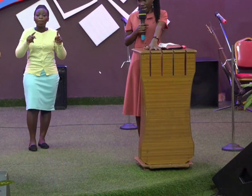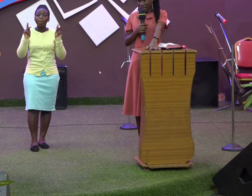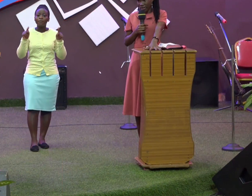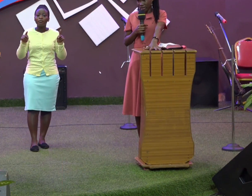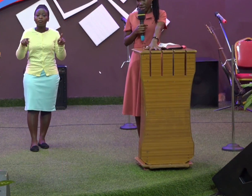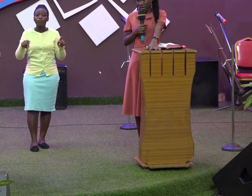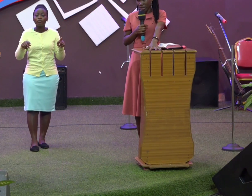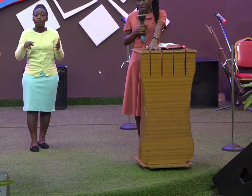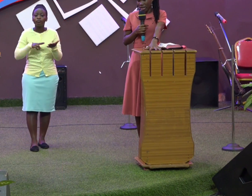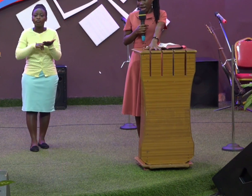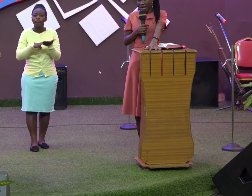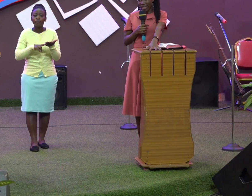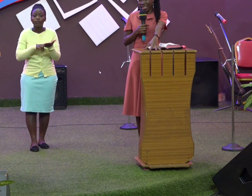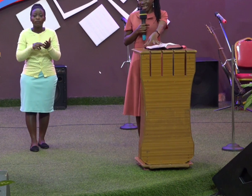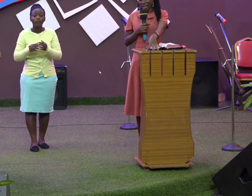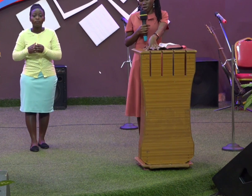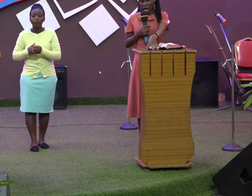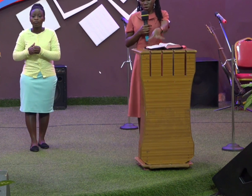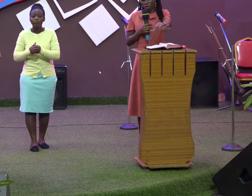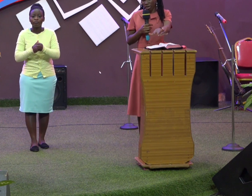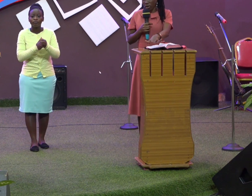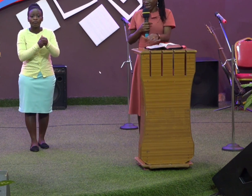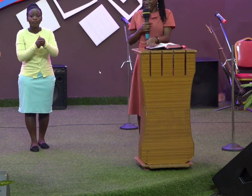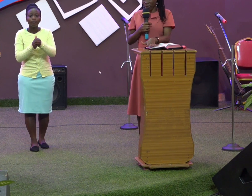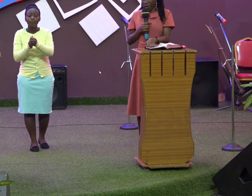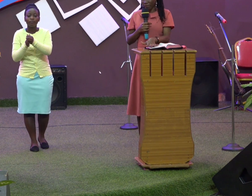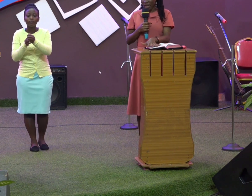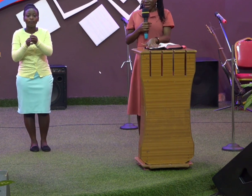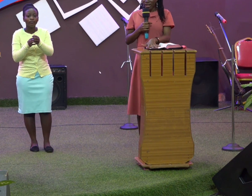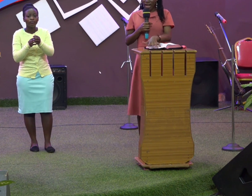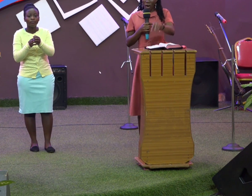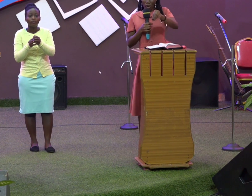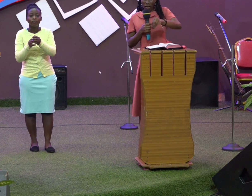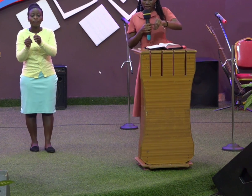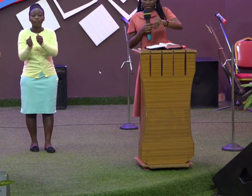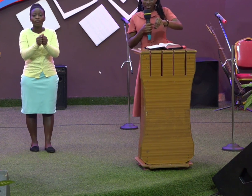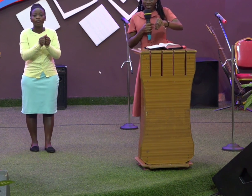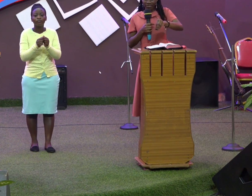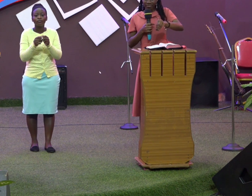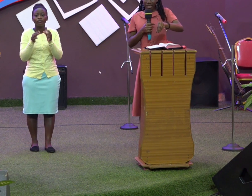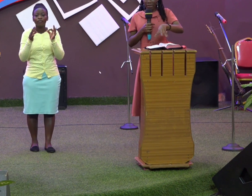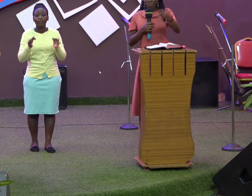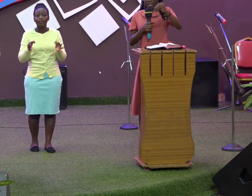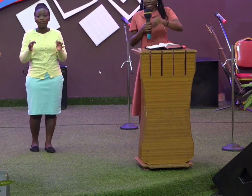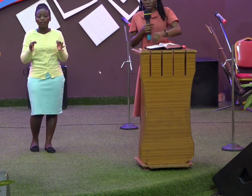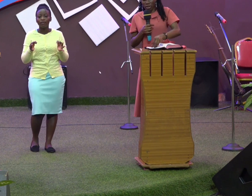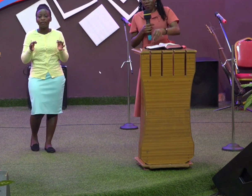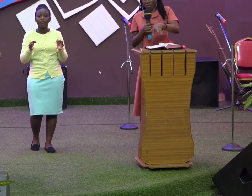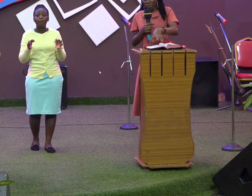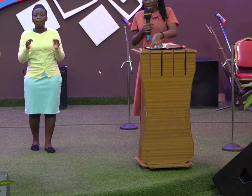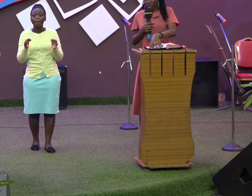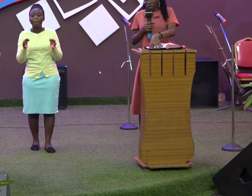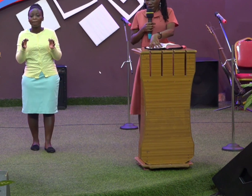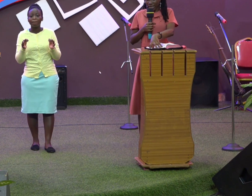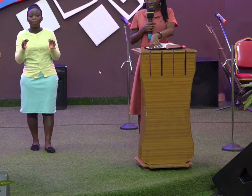coat on him, and then it gets wet, I will know you're done or sent to me. Now, let me bring this coat on. If